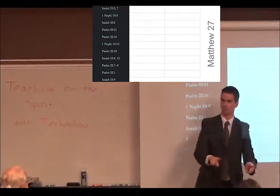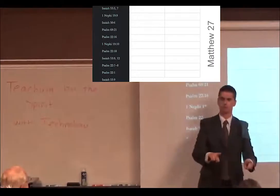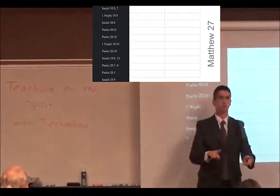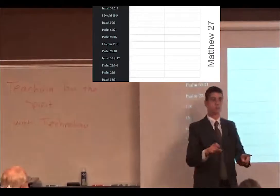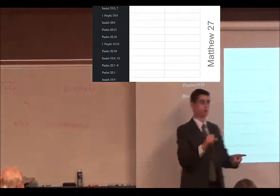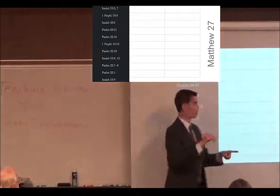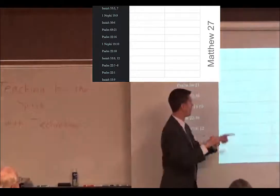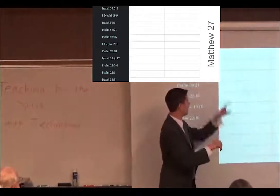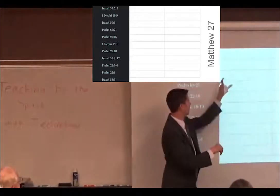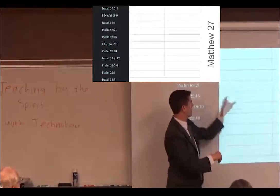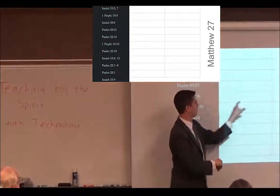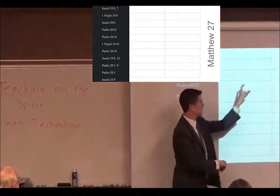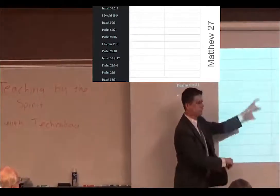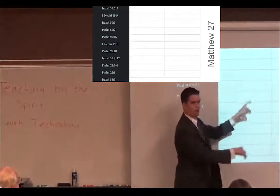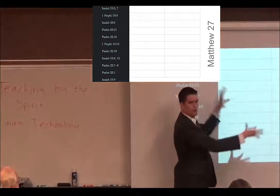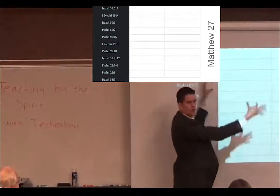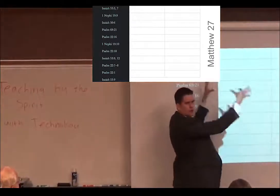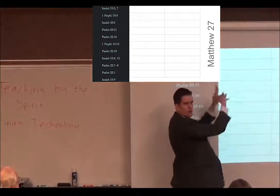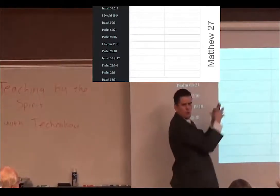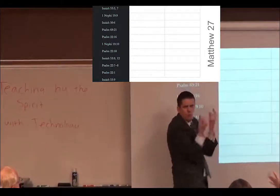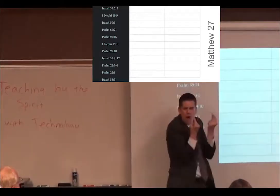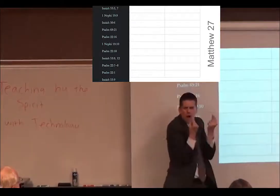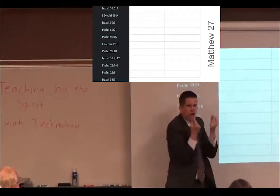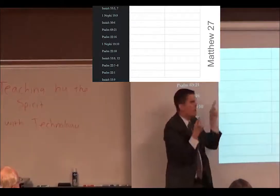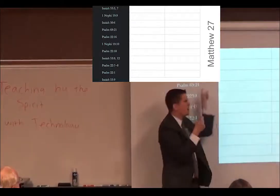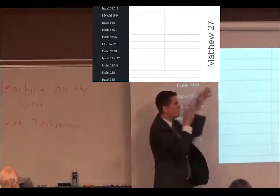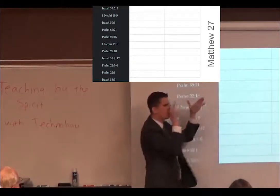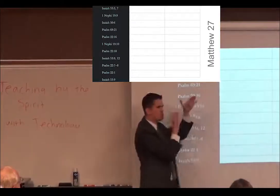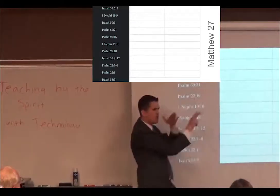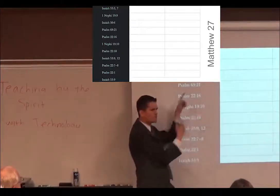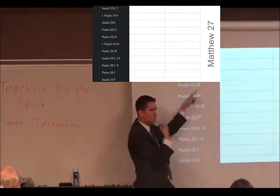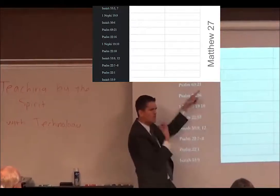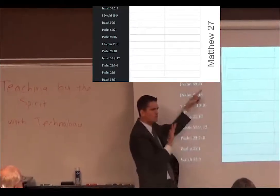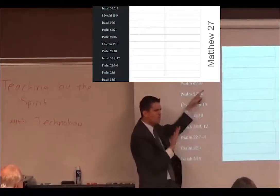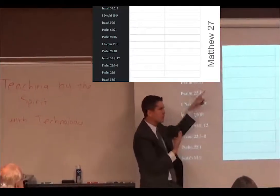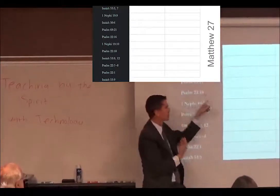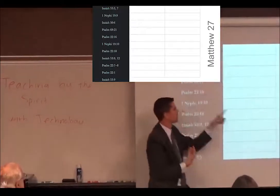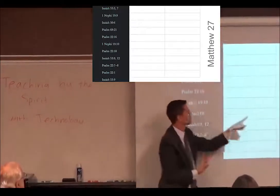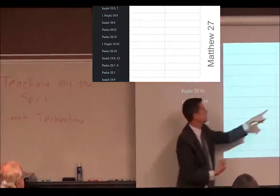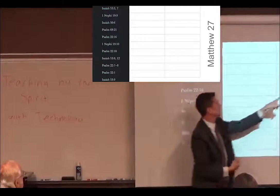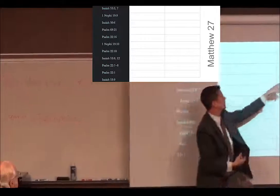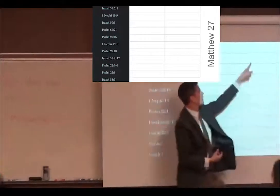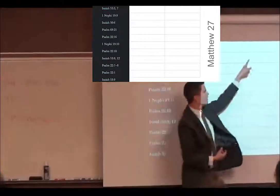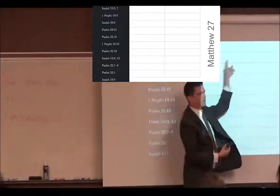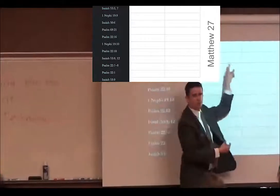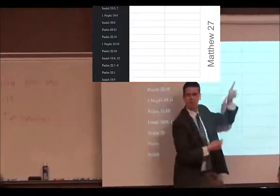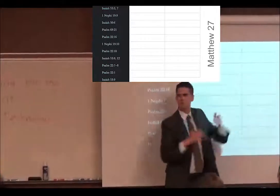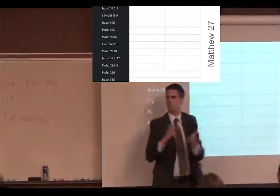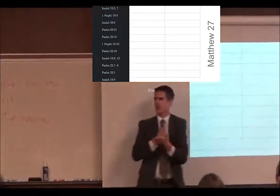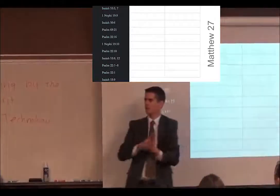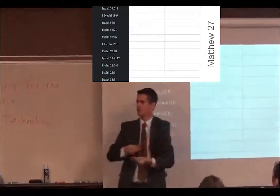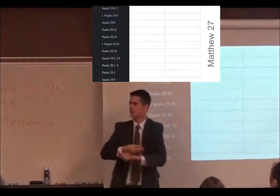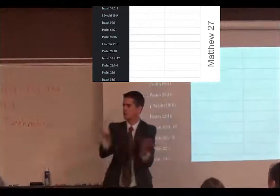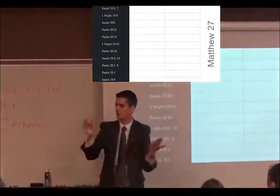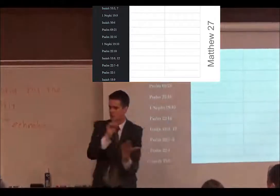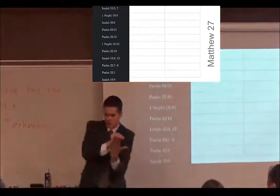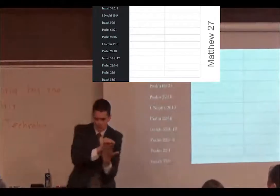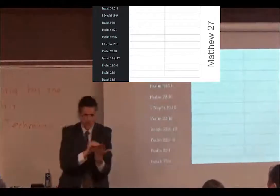Matthew 27 is the main scripture that we're studying. And then you can make connections between